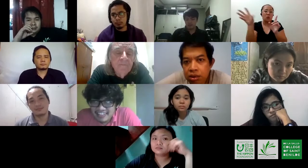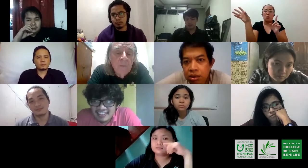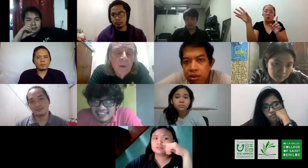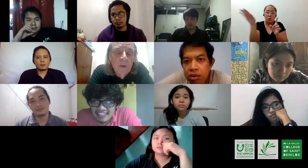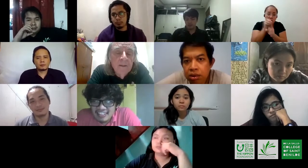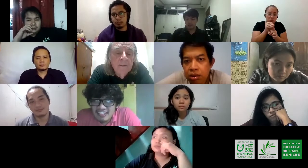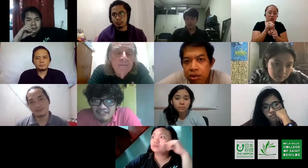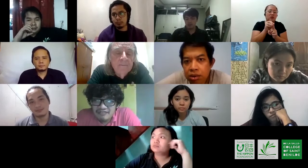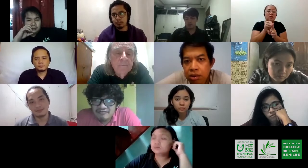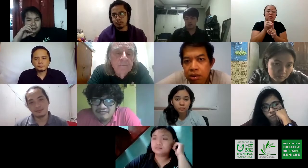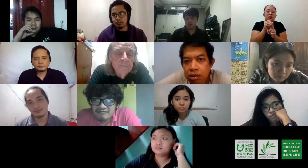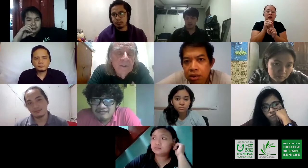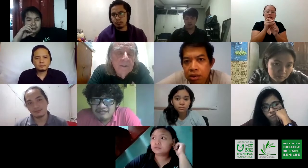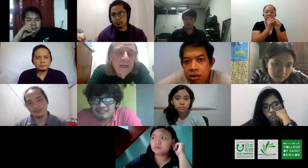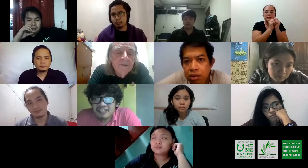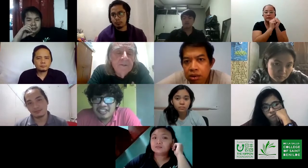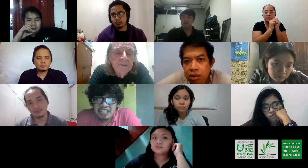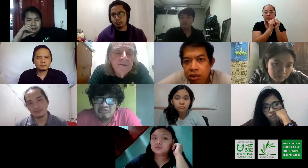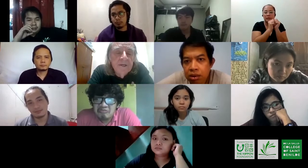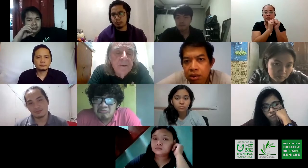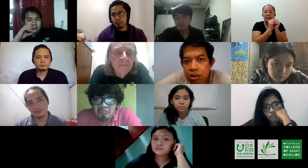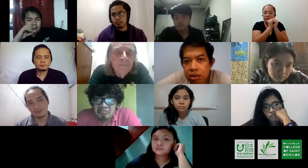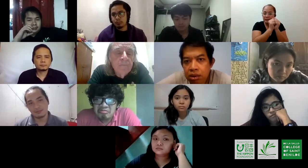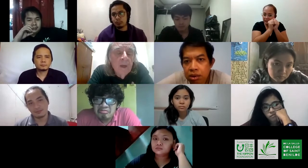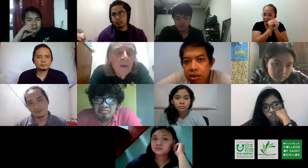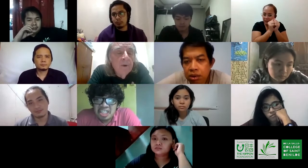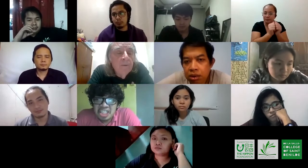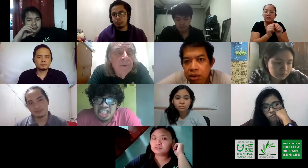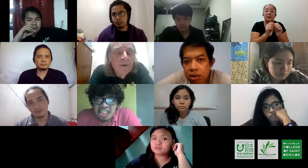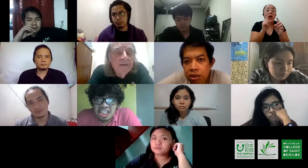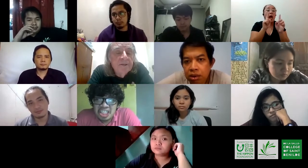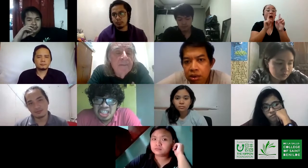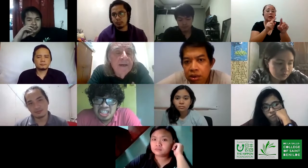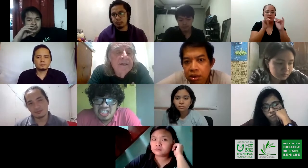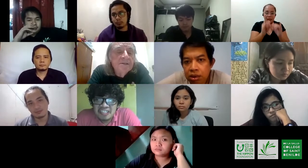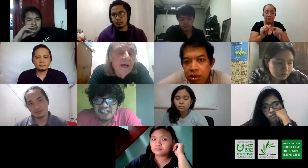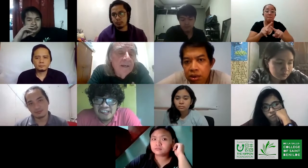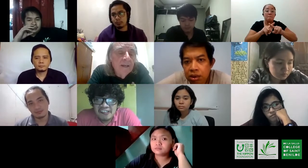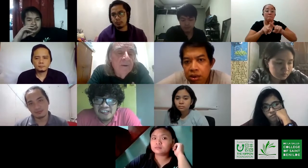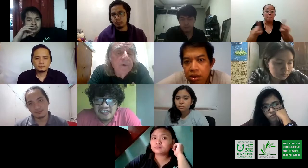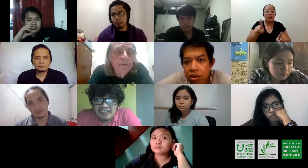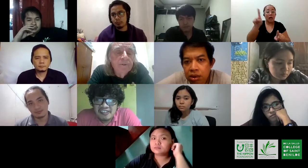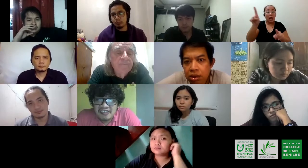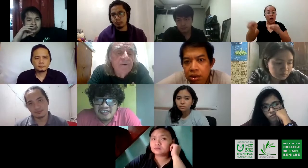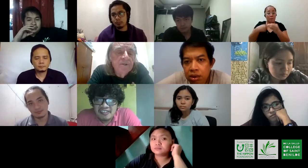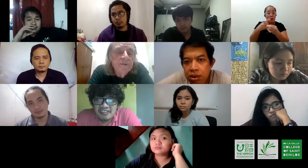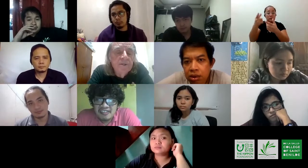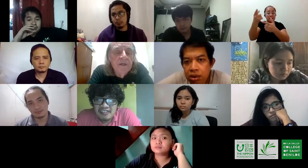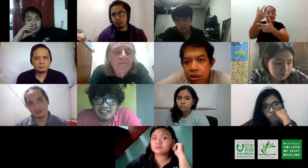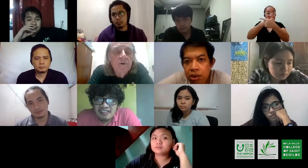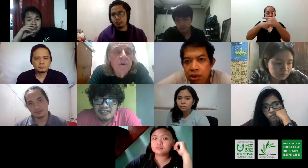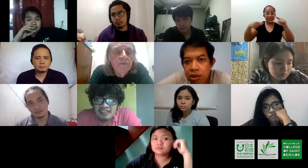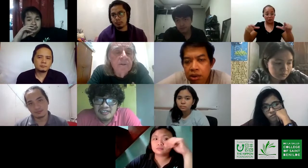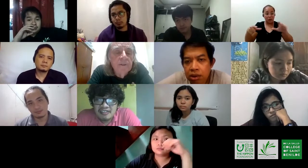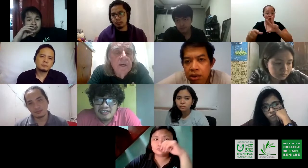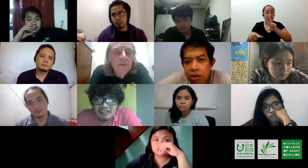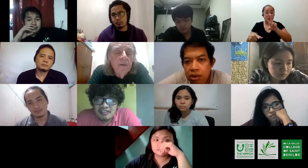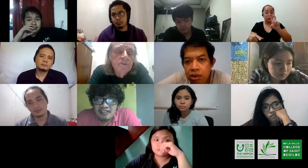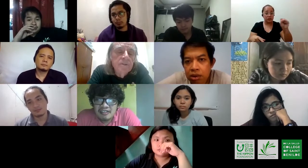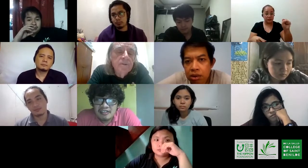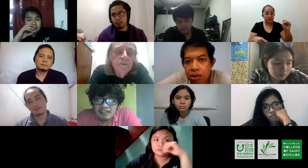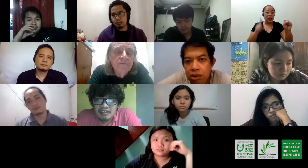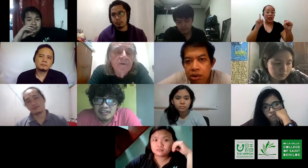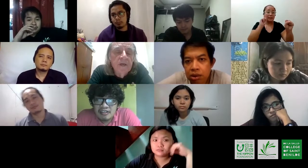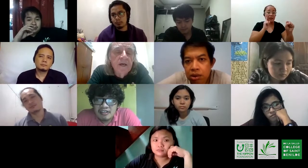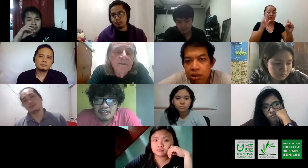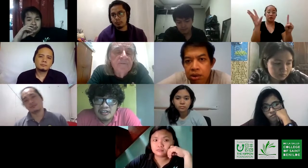have, the answer is the same. But when you ask about a sign language versus a deaf culture, those